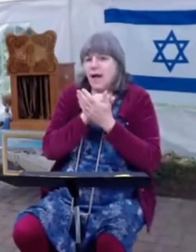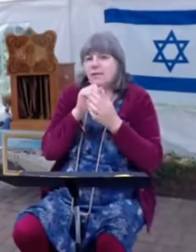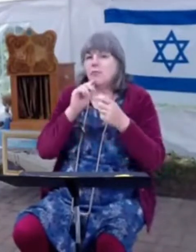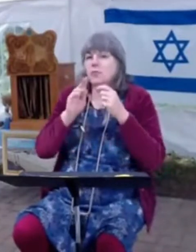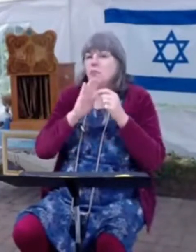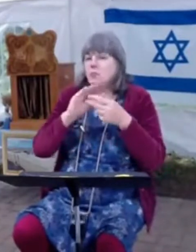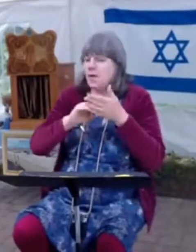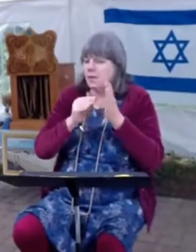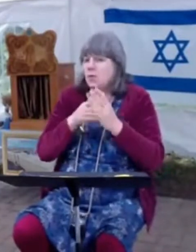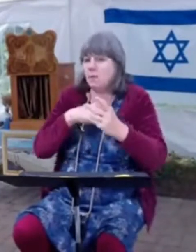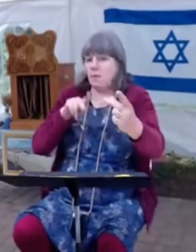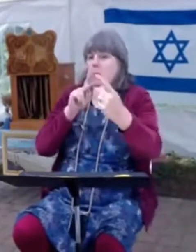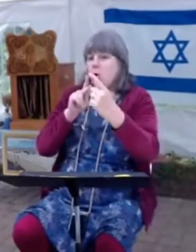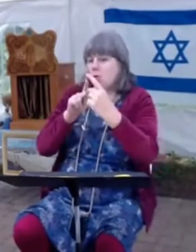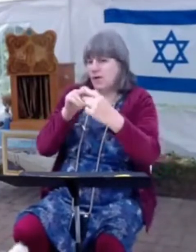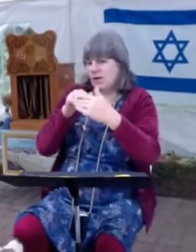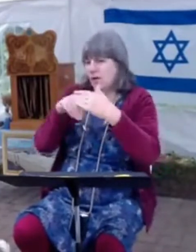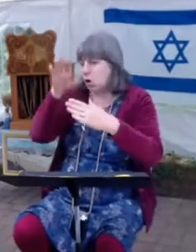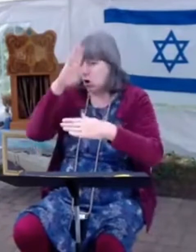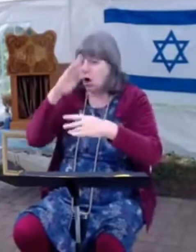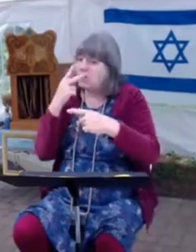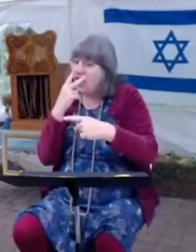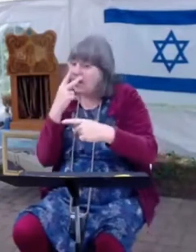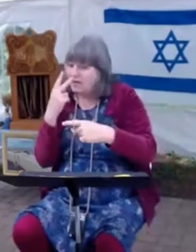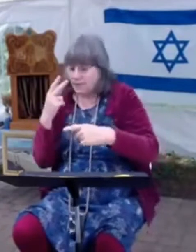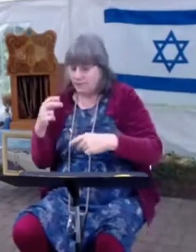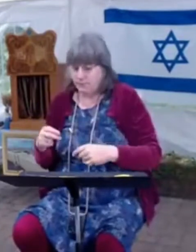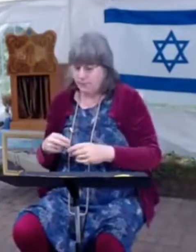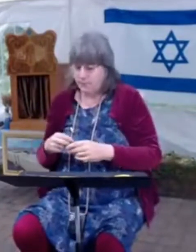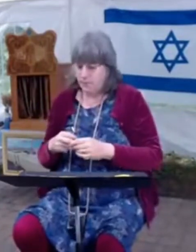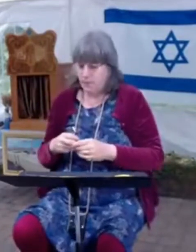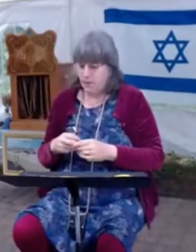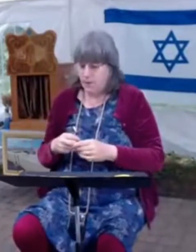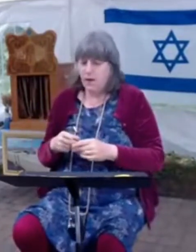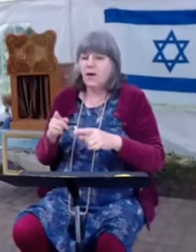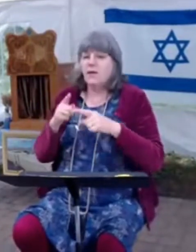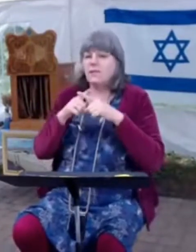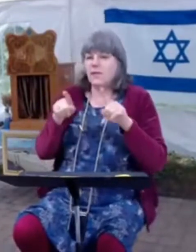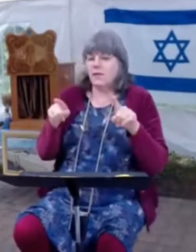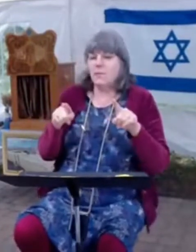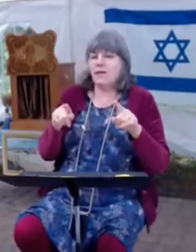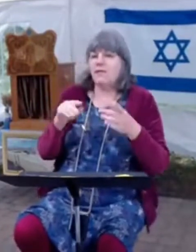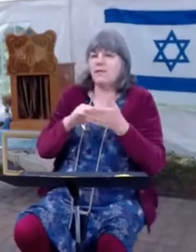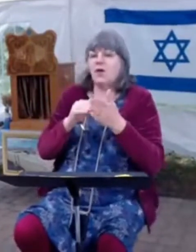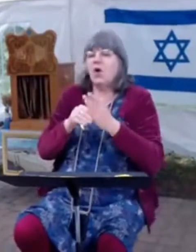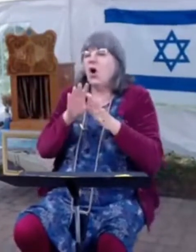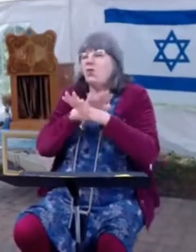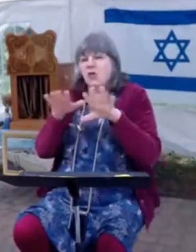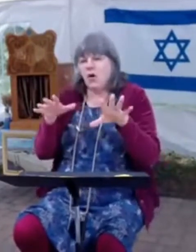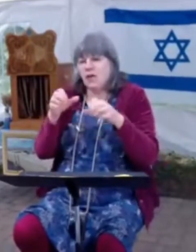It means don't get involved in man's squabbles.